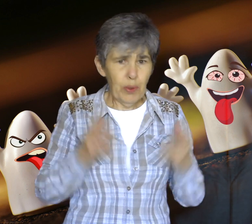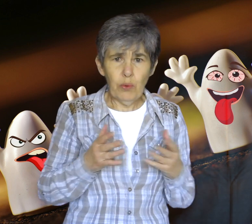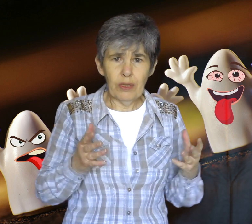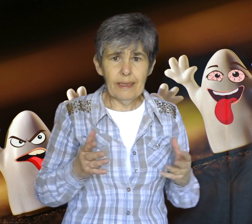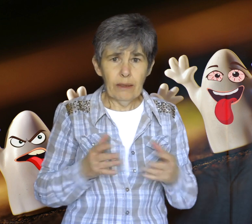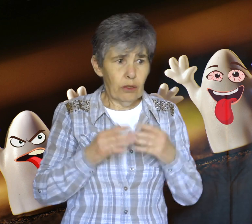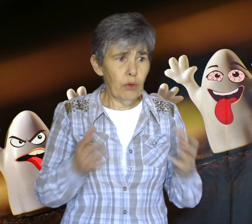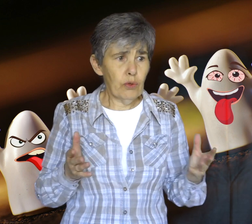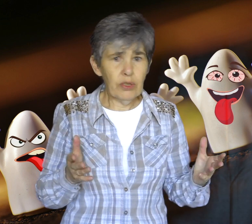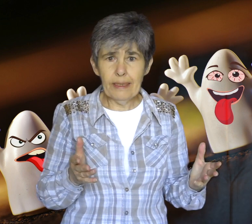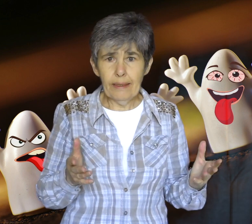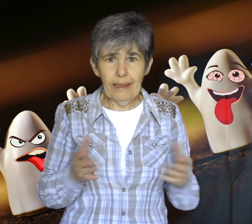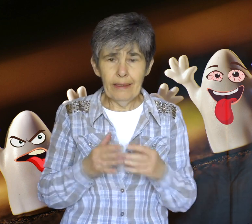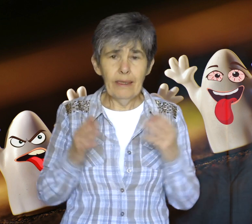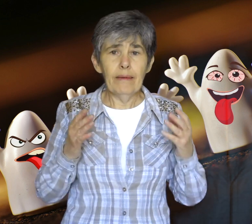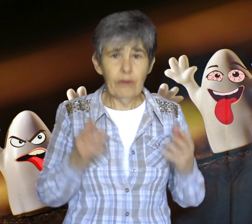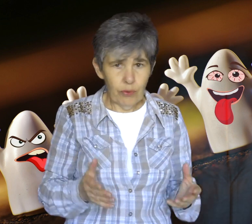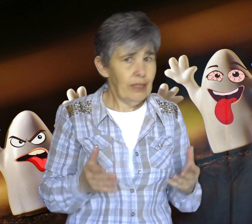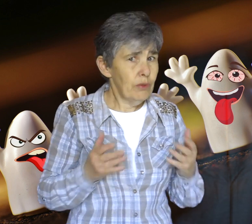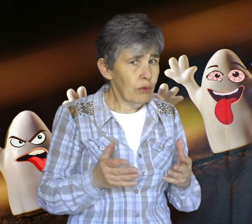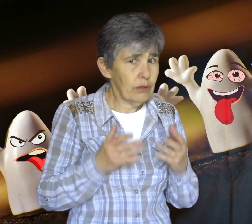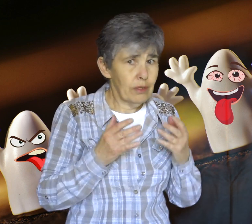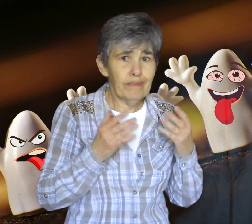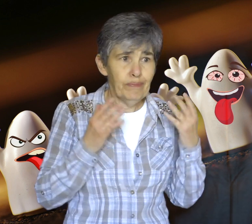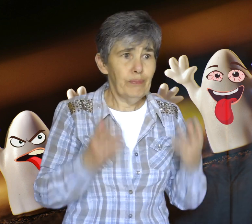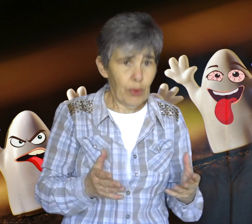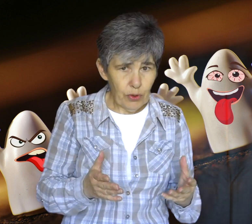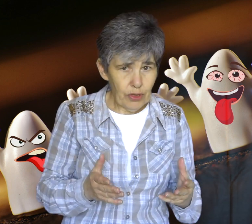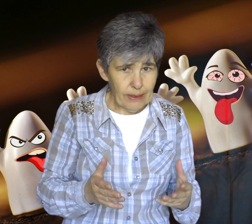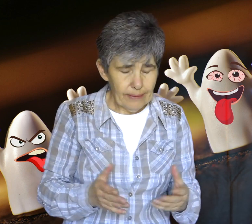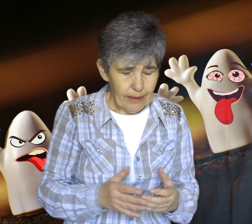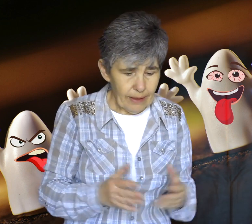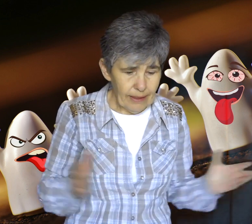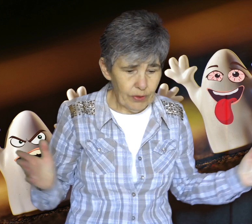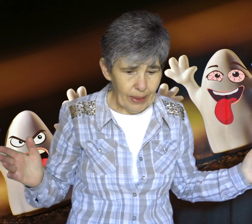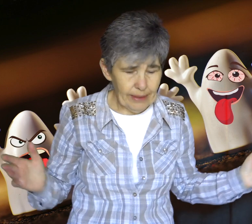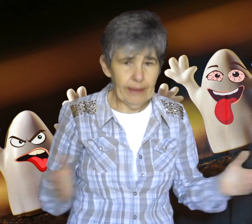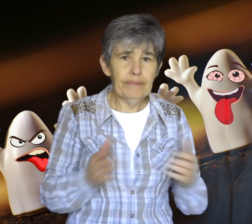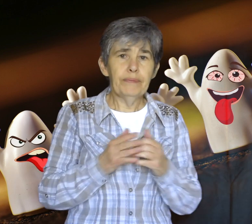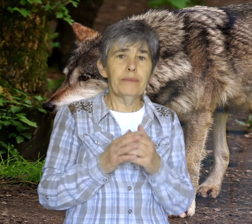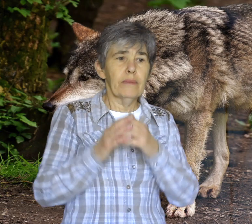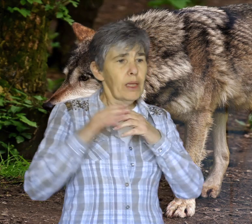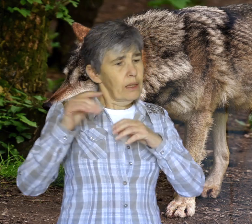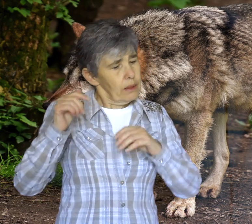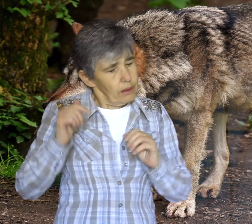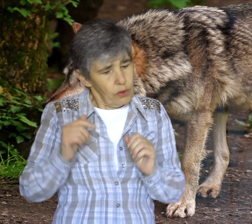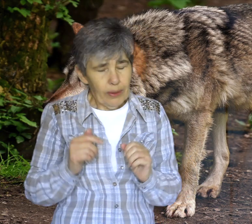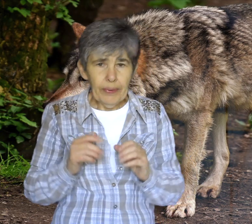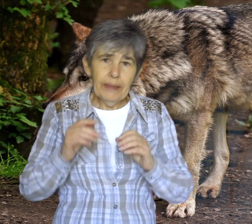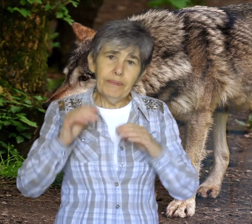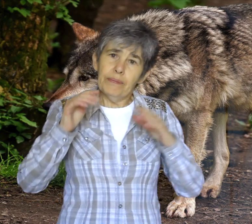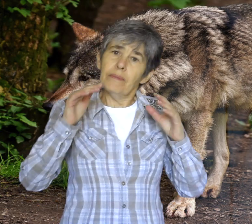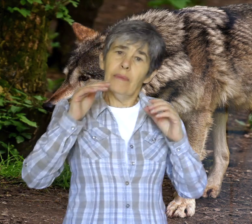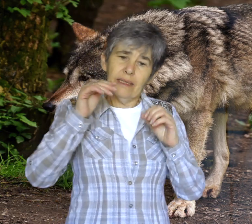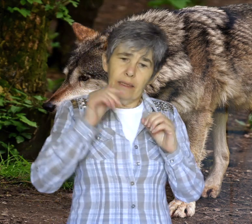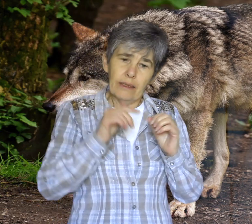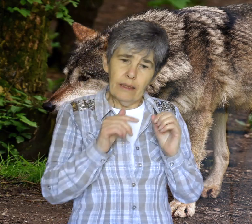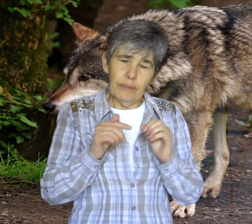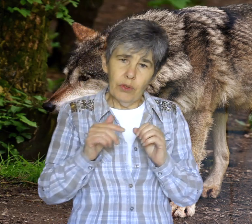spooks, ghosts, in 3-year-olds' books? I have no idea. So anyway, I said, he tiptoed